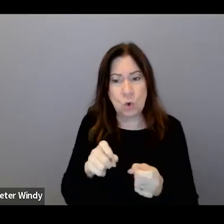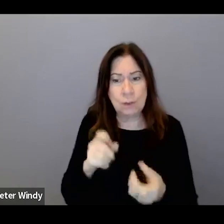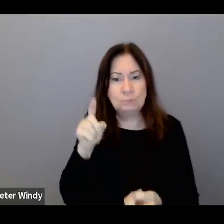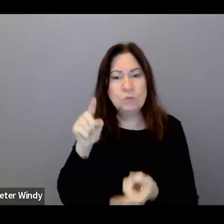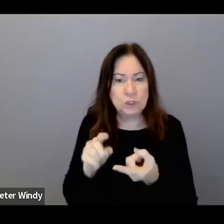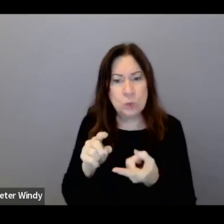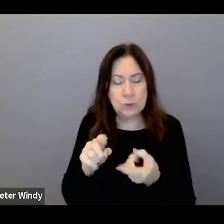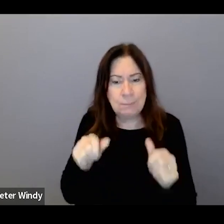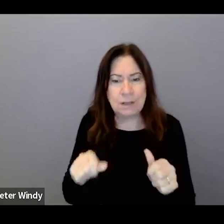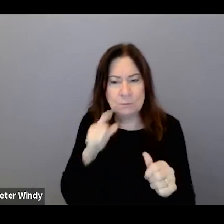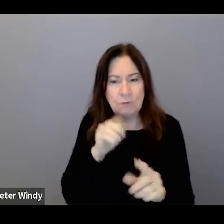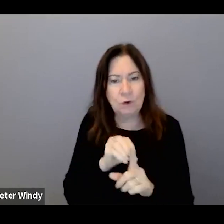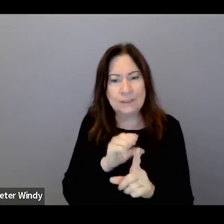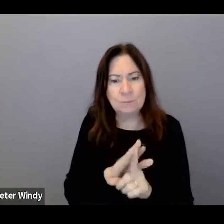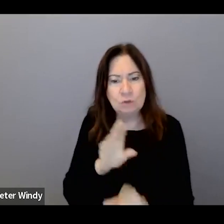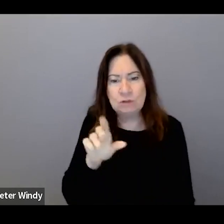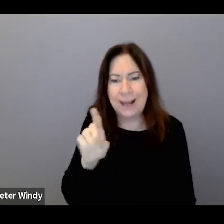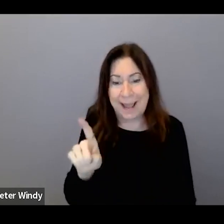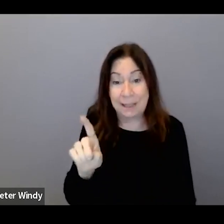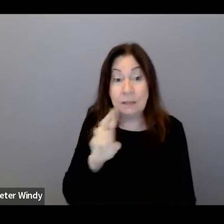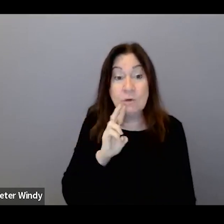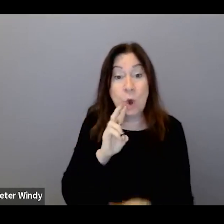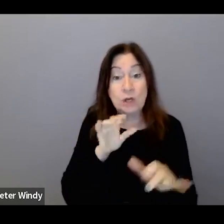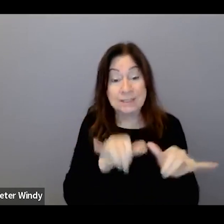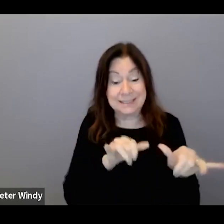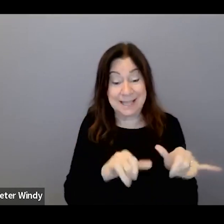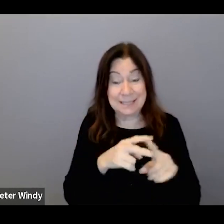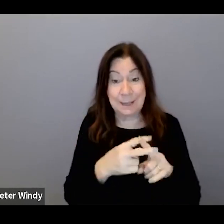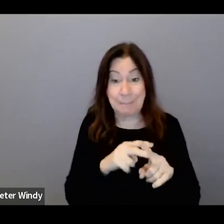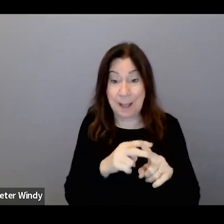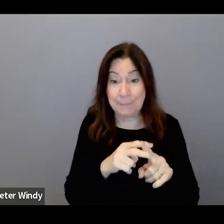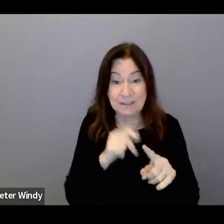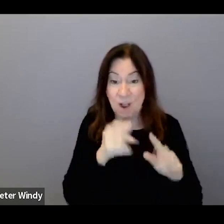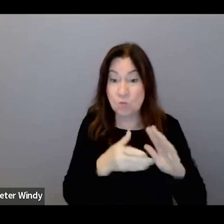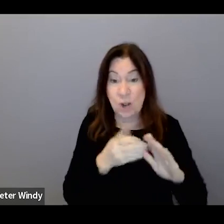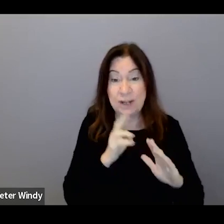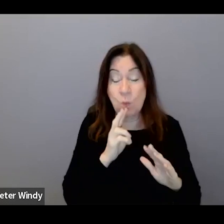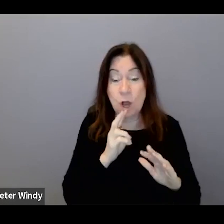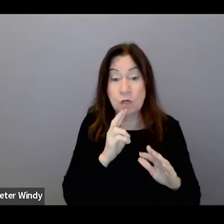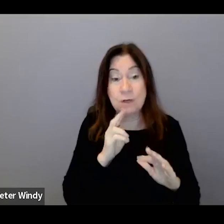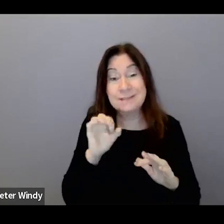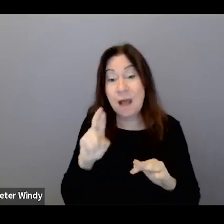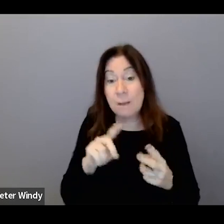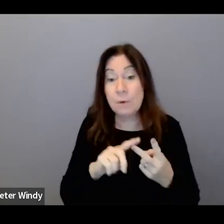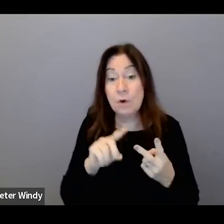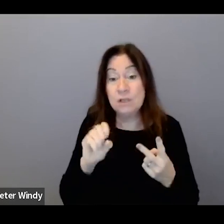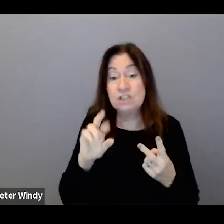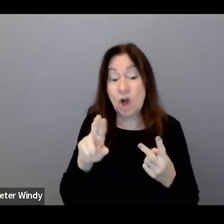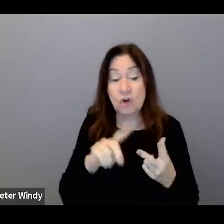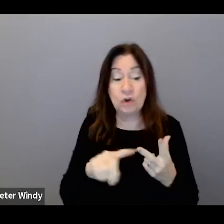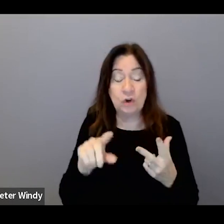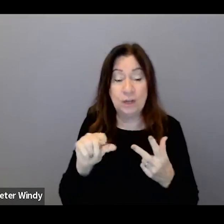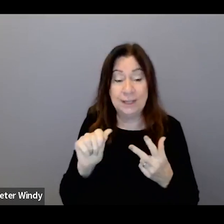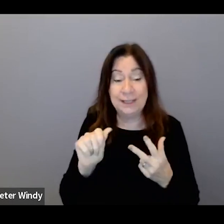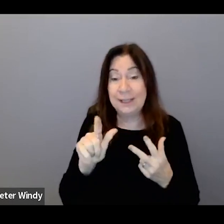potential for lead exposure. But when water sets that long in your plumbing and you have copper pipe with lead solder or a galvanized iron pipe that